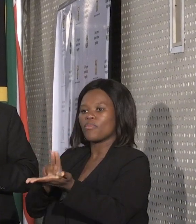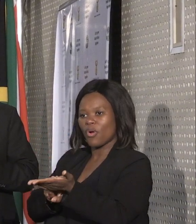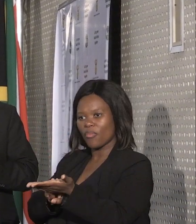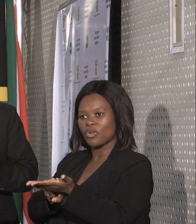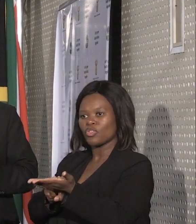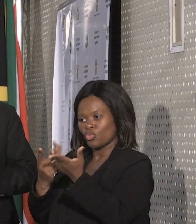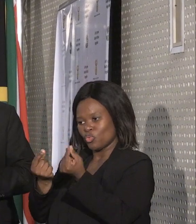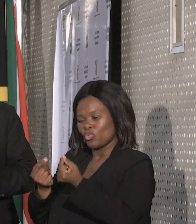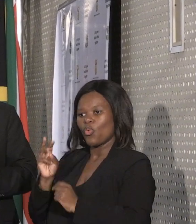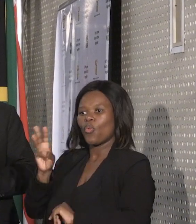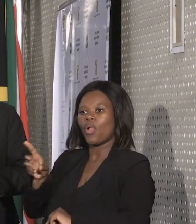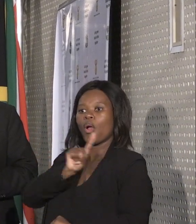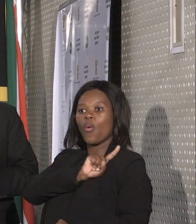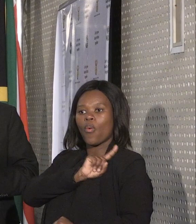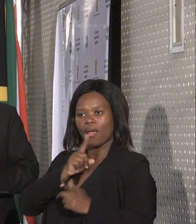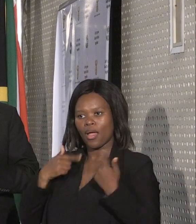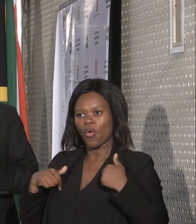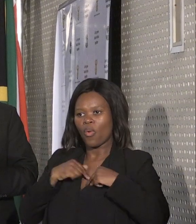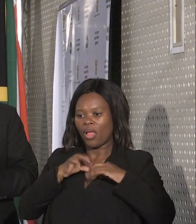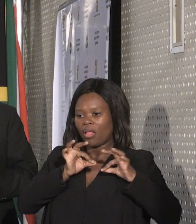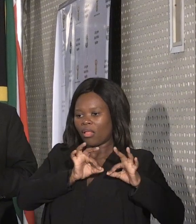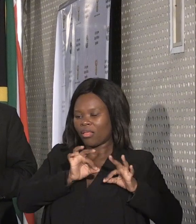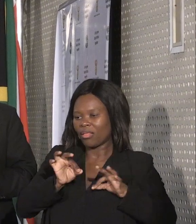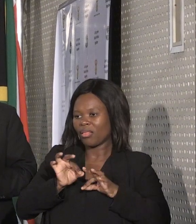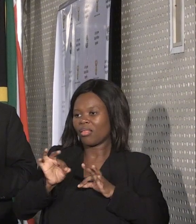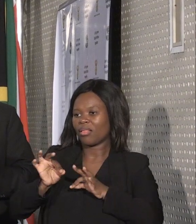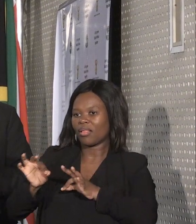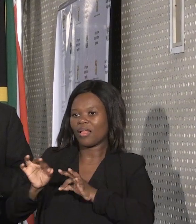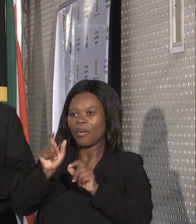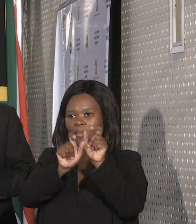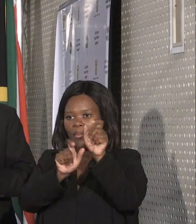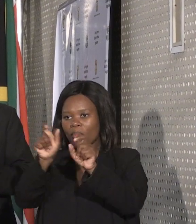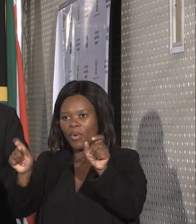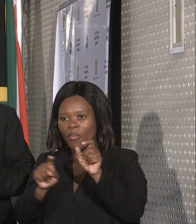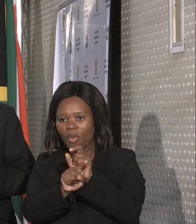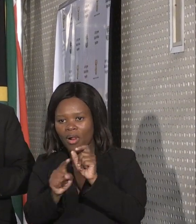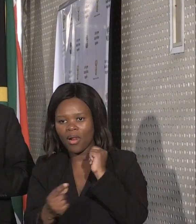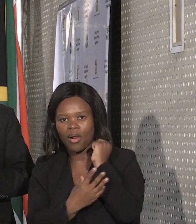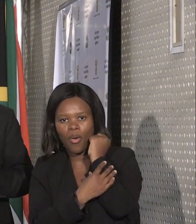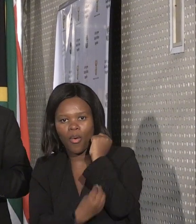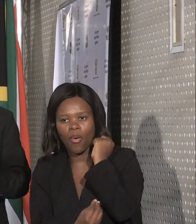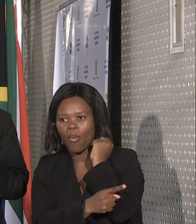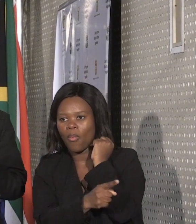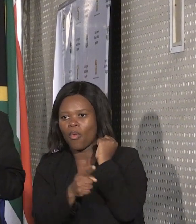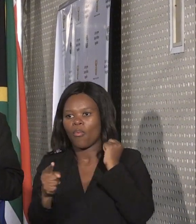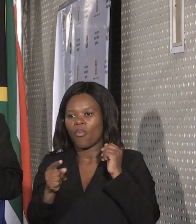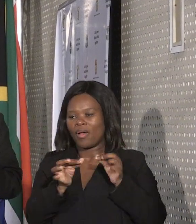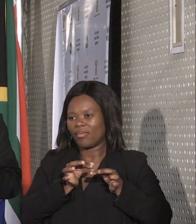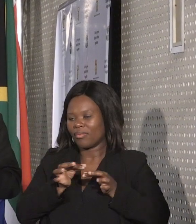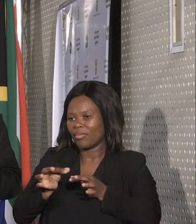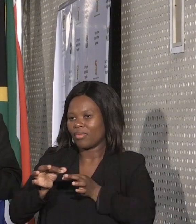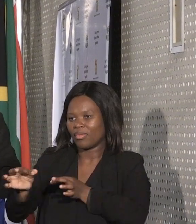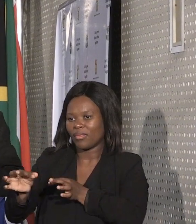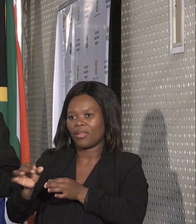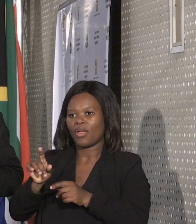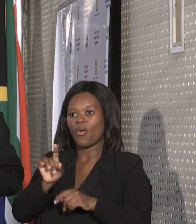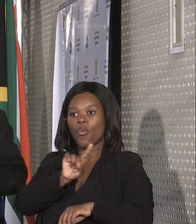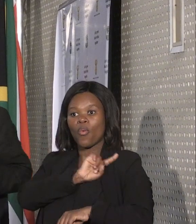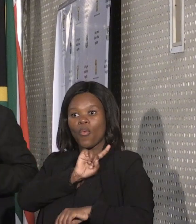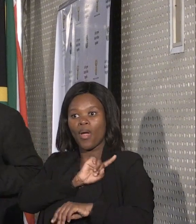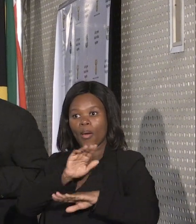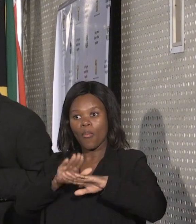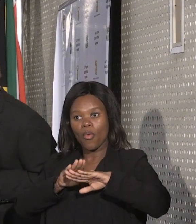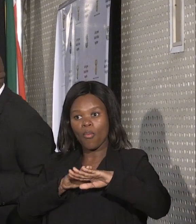anymore because we are delaying the misery of people at the same time. We are delaying the translation of their aspirations, especially those who